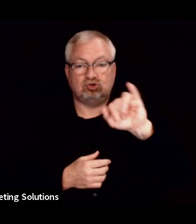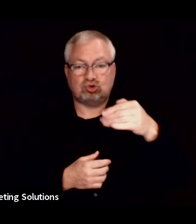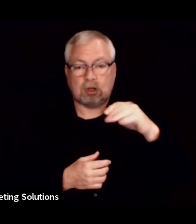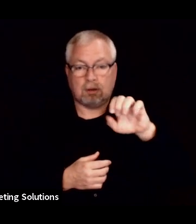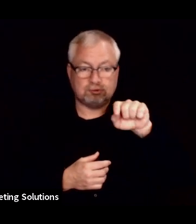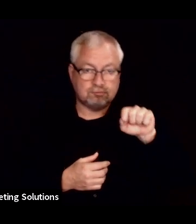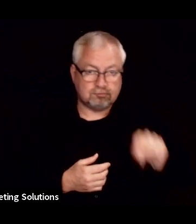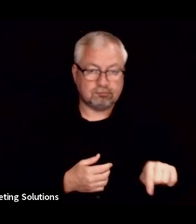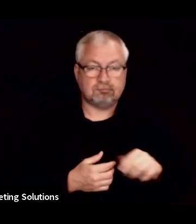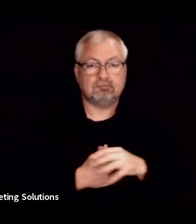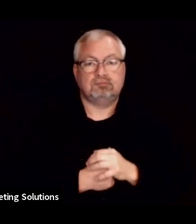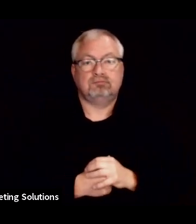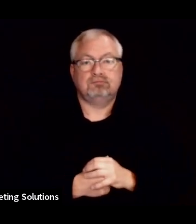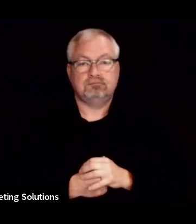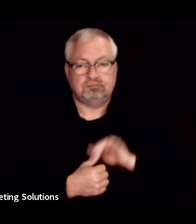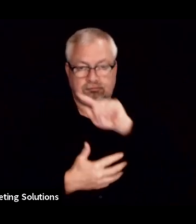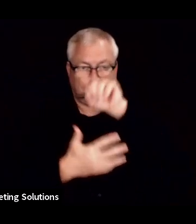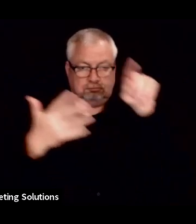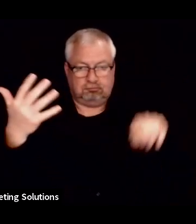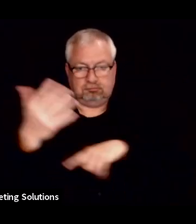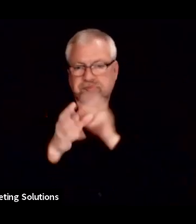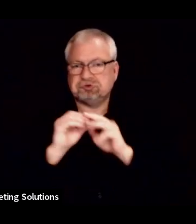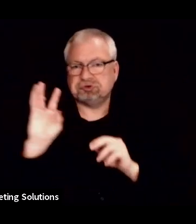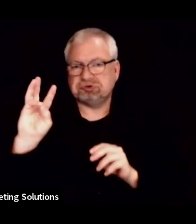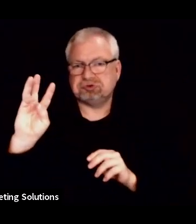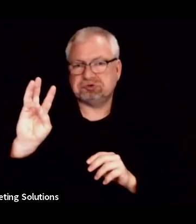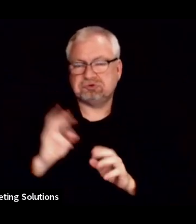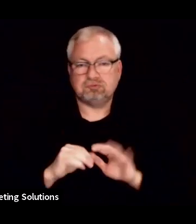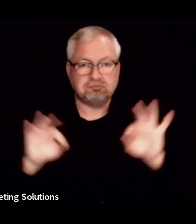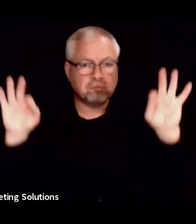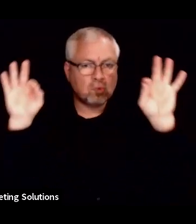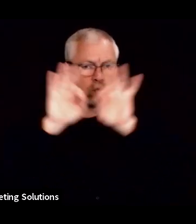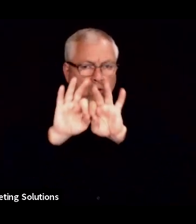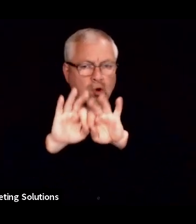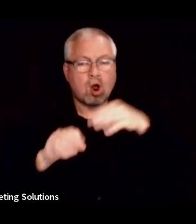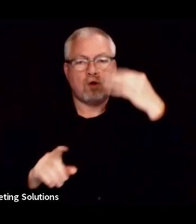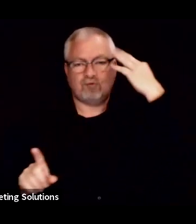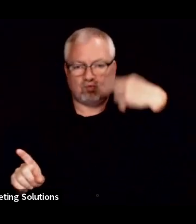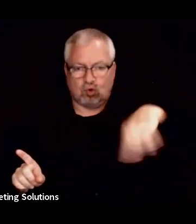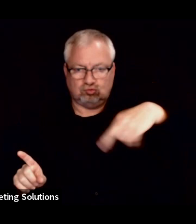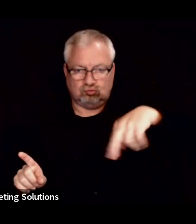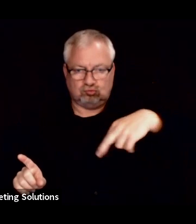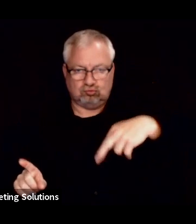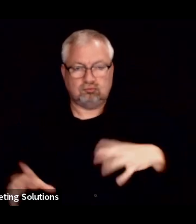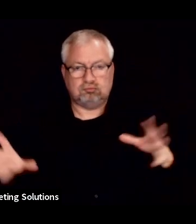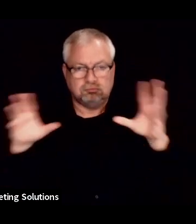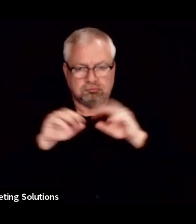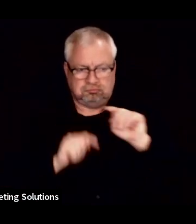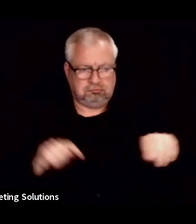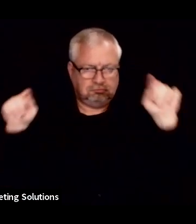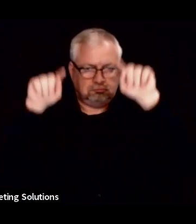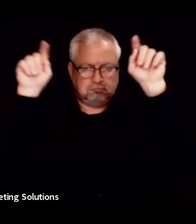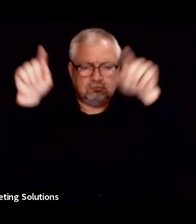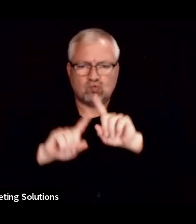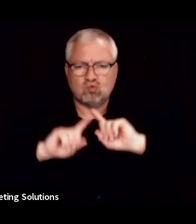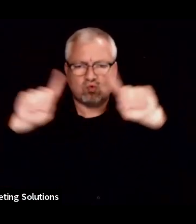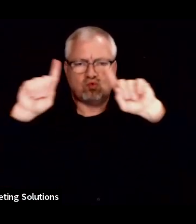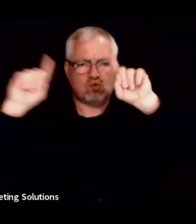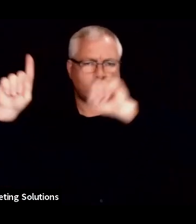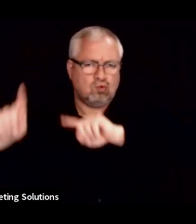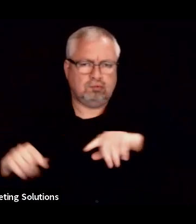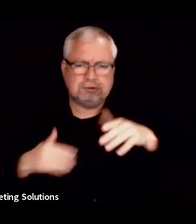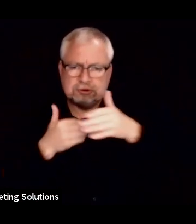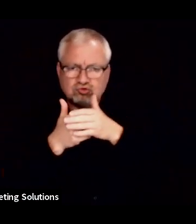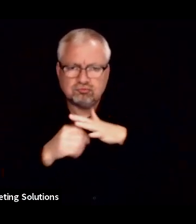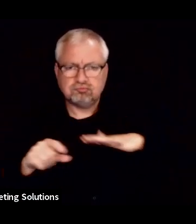a reminder, how important it is that people who have symptoms of COVID-19 can and should be getting tested.